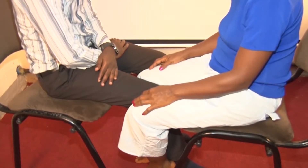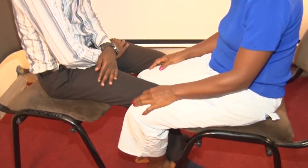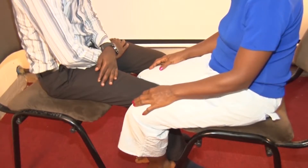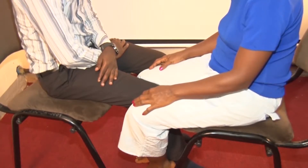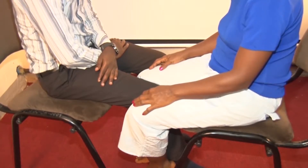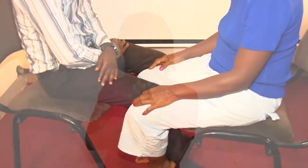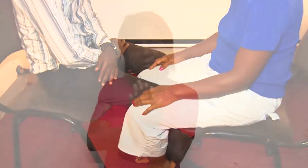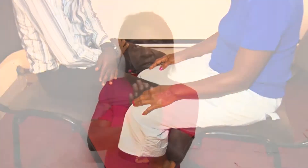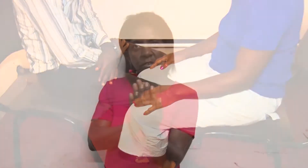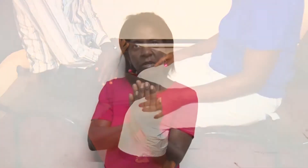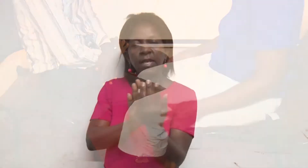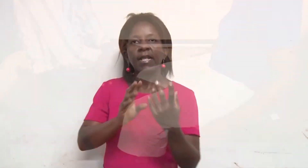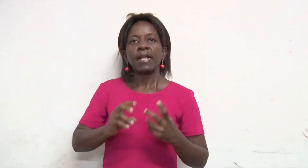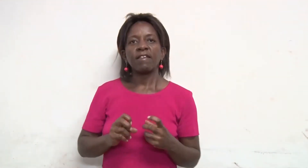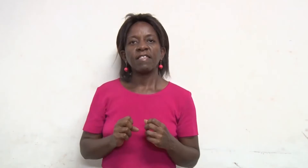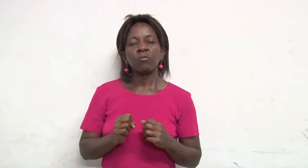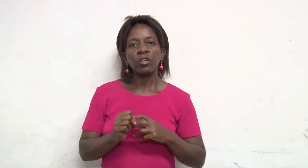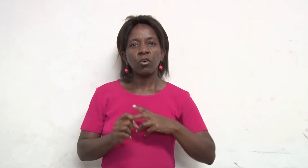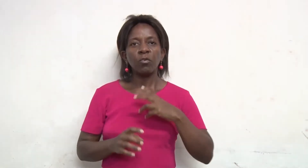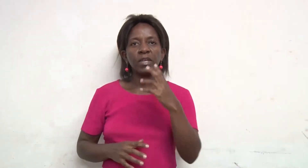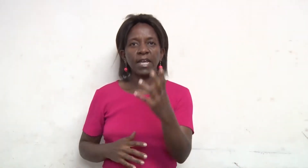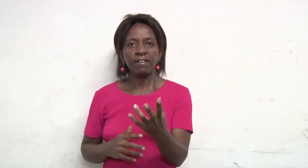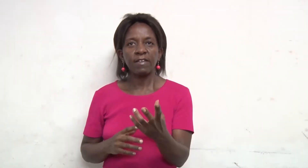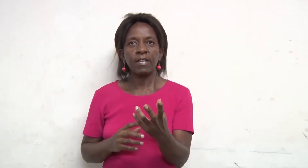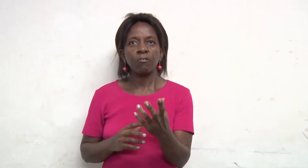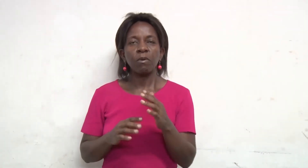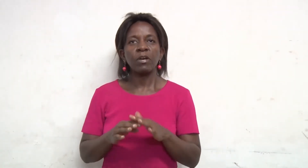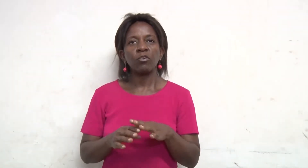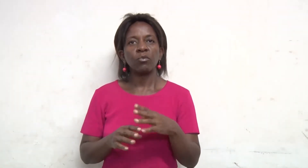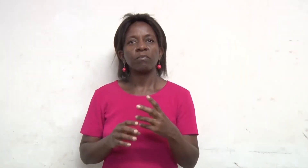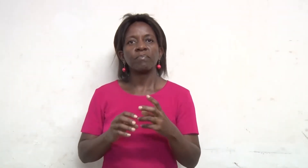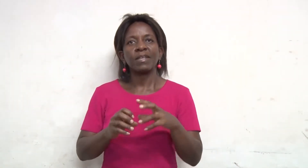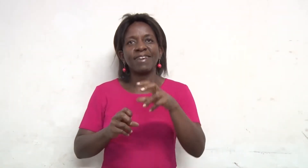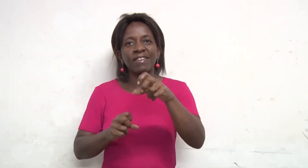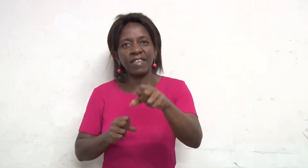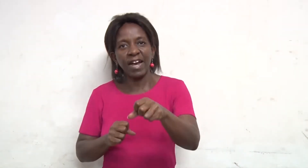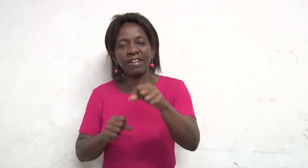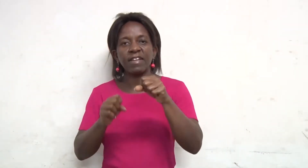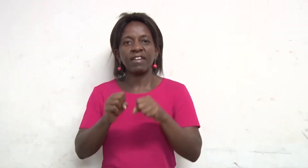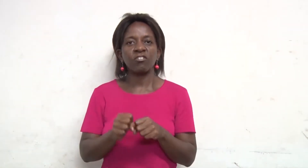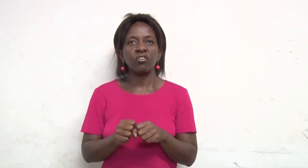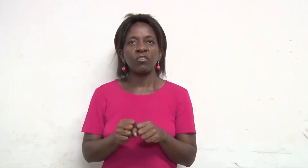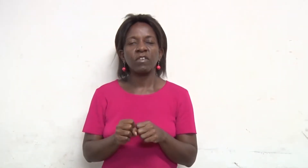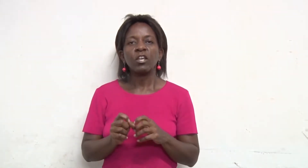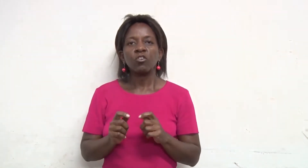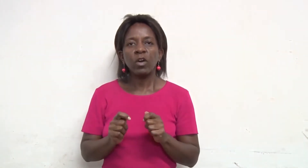be close to the person, such that when you're communicating, remember you're touching their hand, they're touching yours. You are